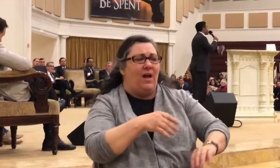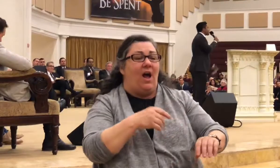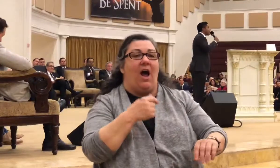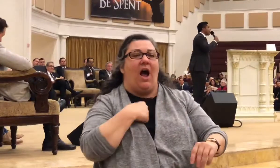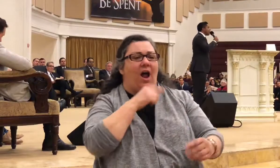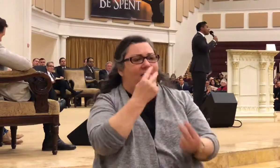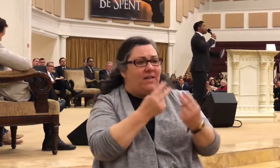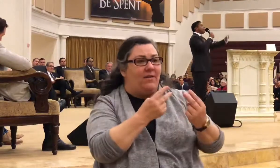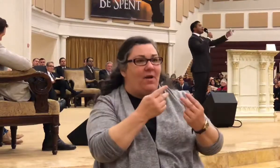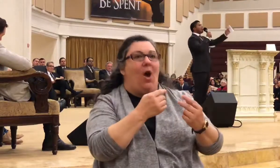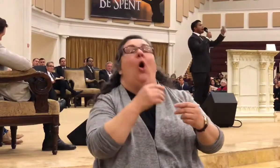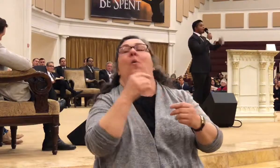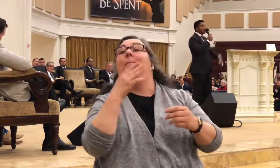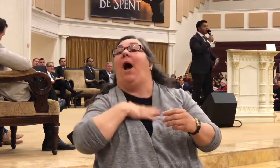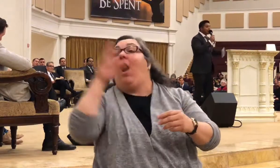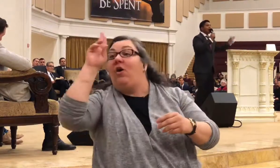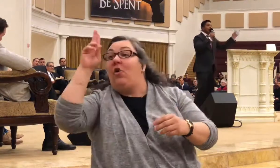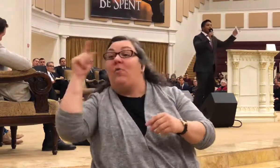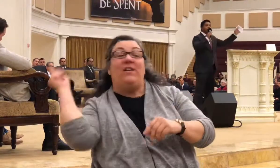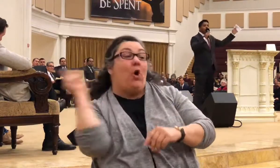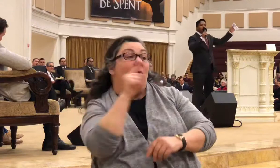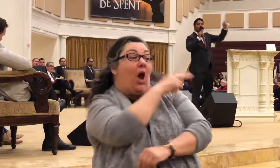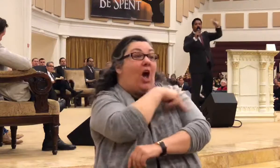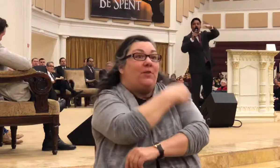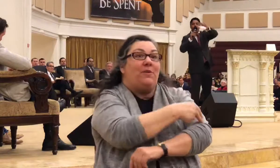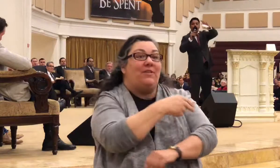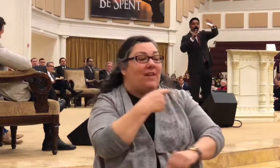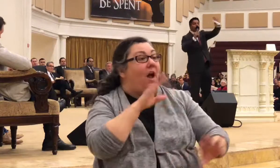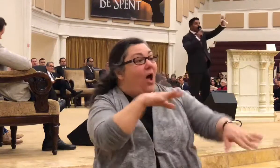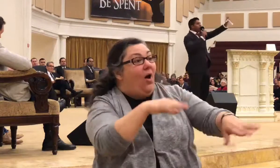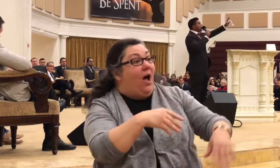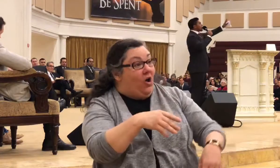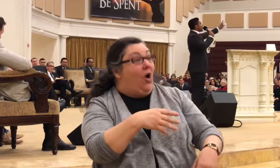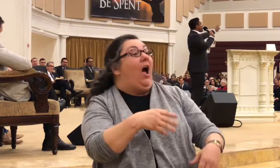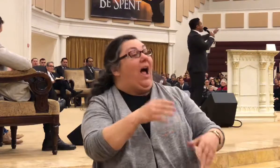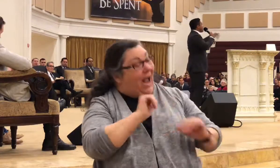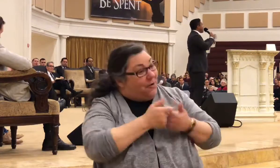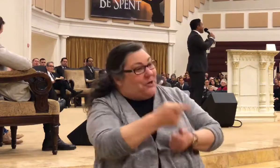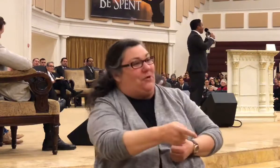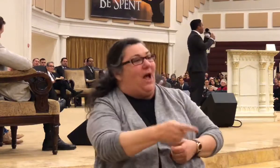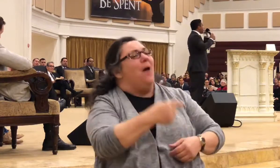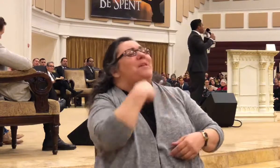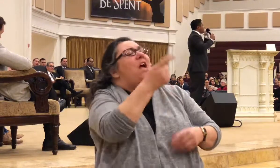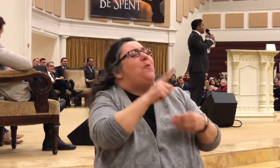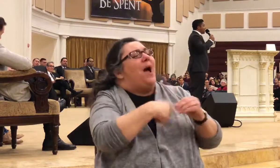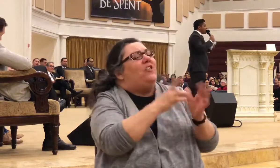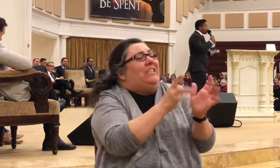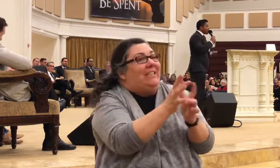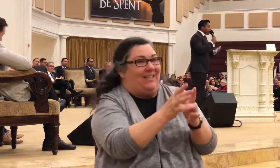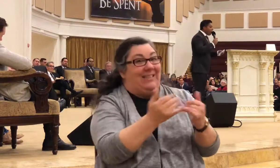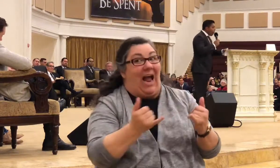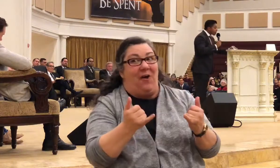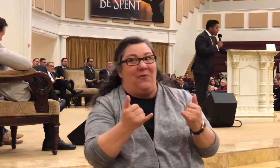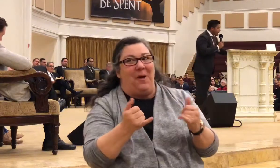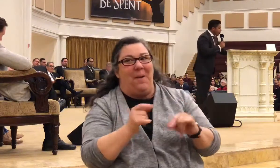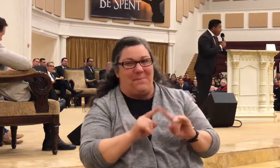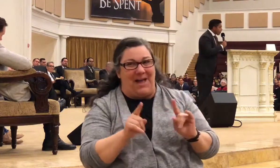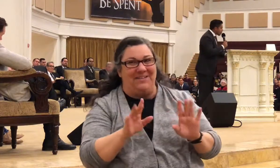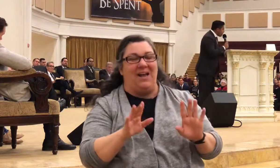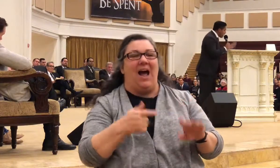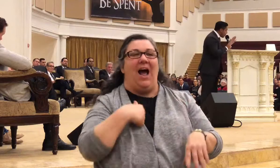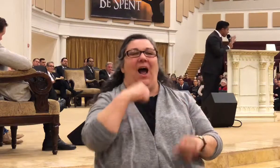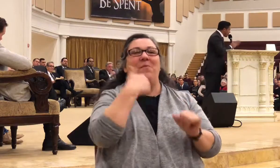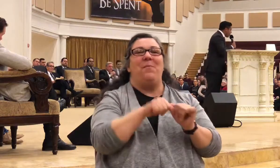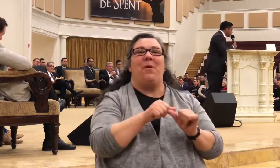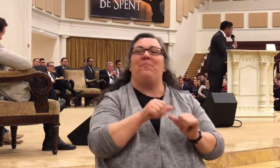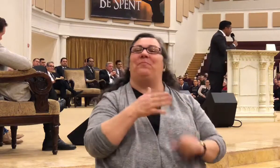you a scripture. Let me tell you about Jesus. He's that kind of person. Anybody know somebody real strong like that? And I remember I walked in, and my